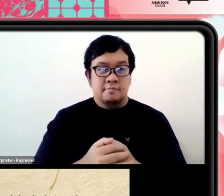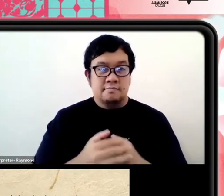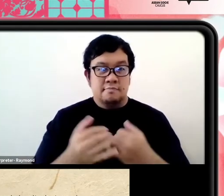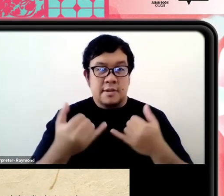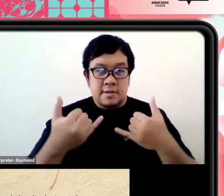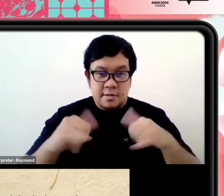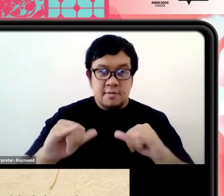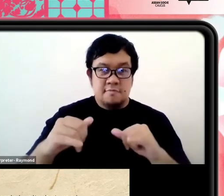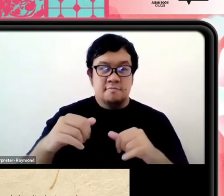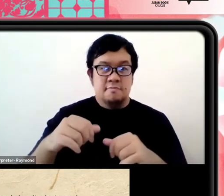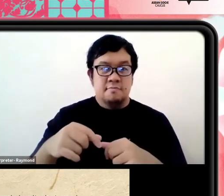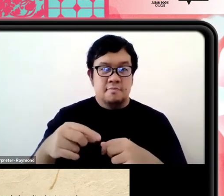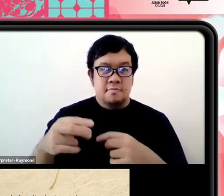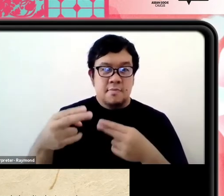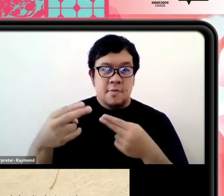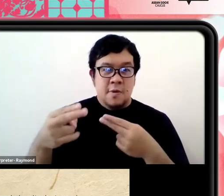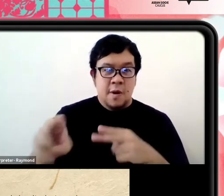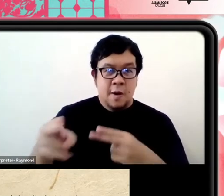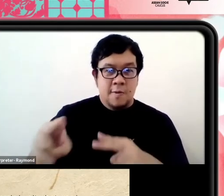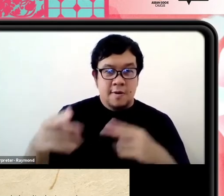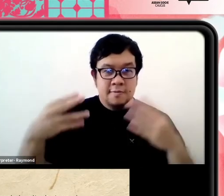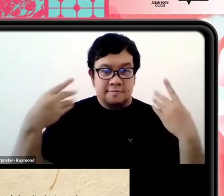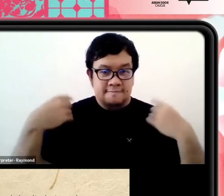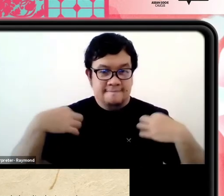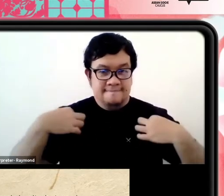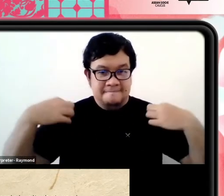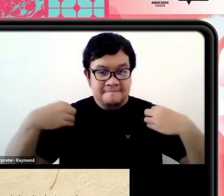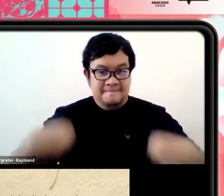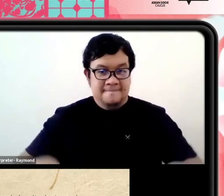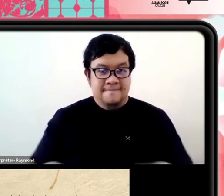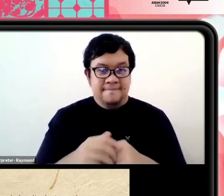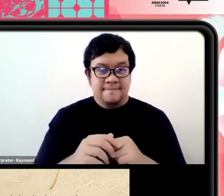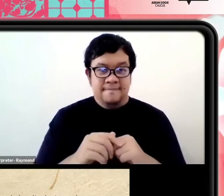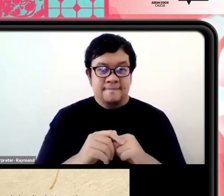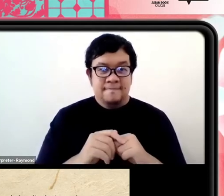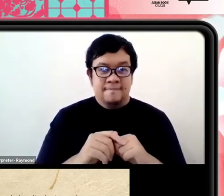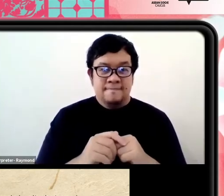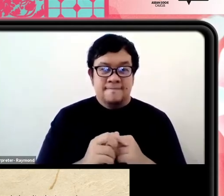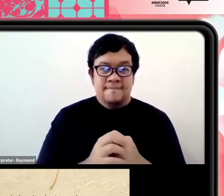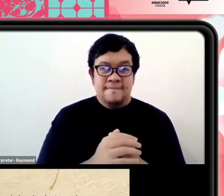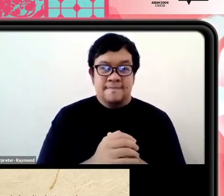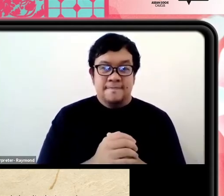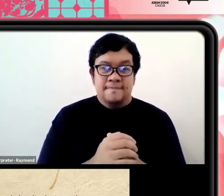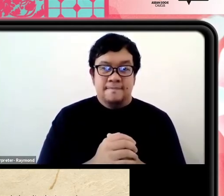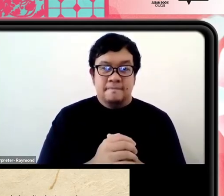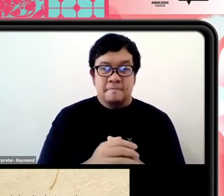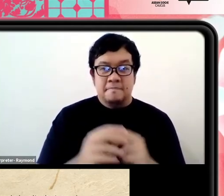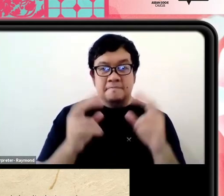shirts, even as my chances to wear them keep falling. Call it preparing.